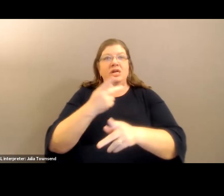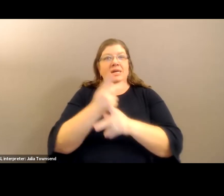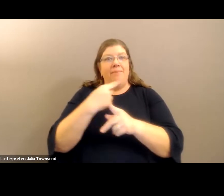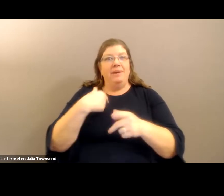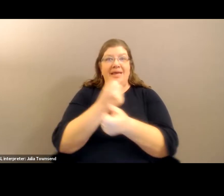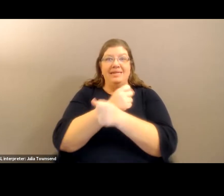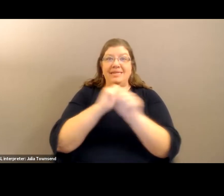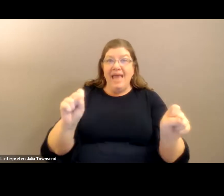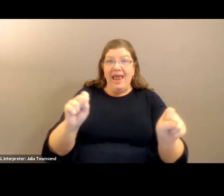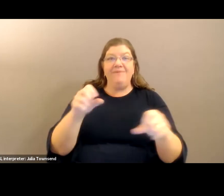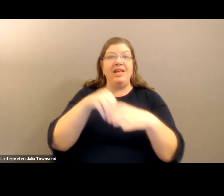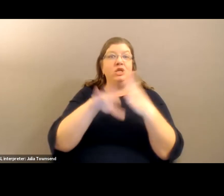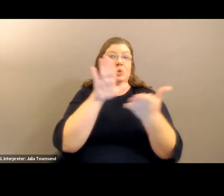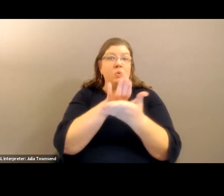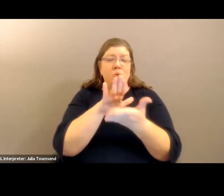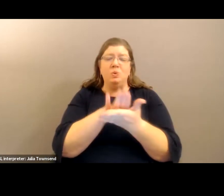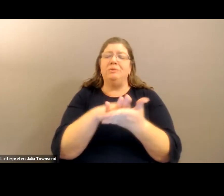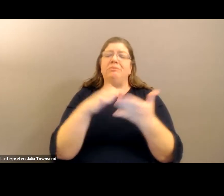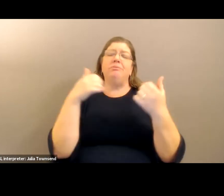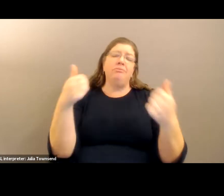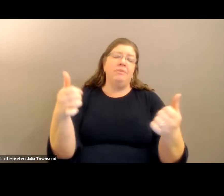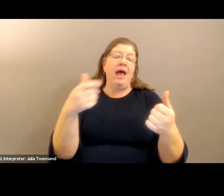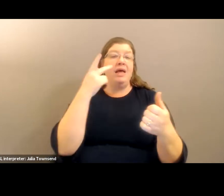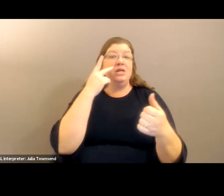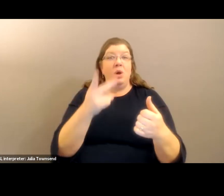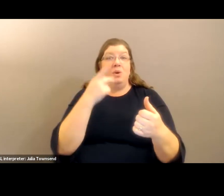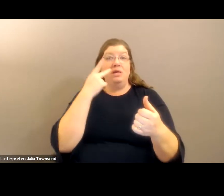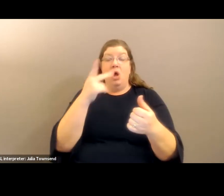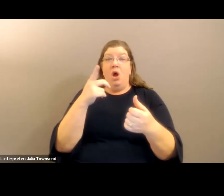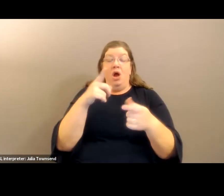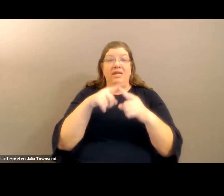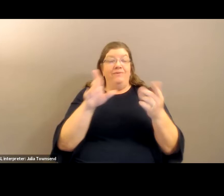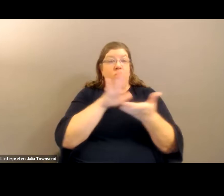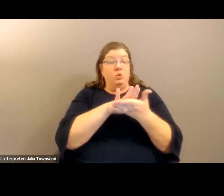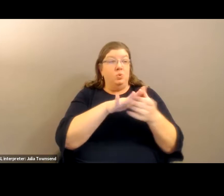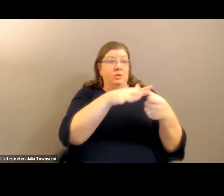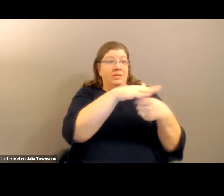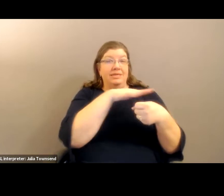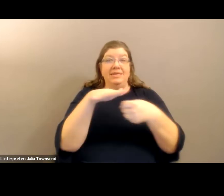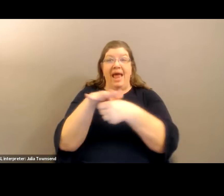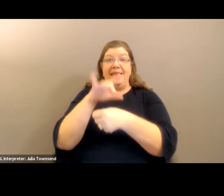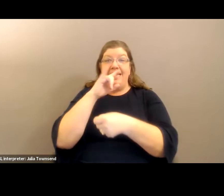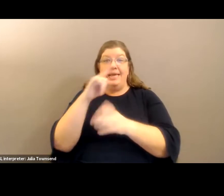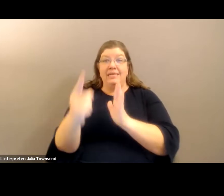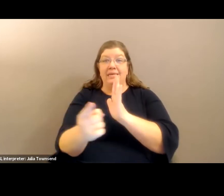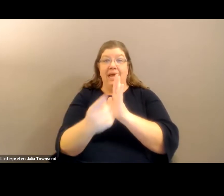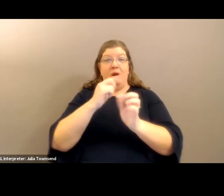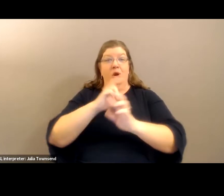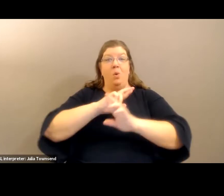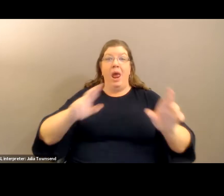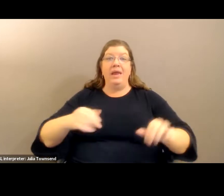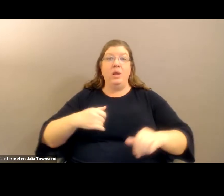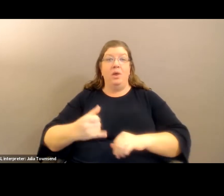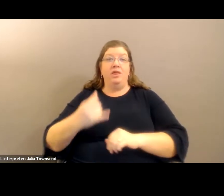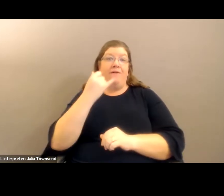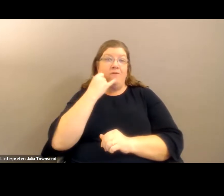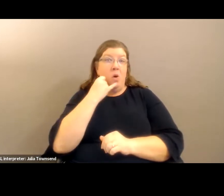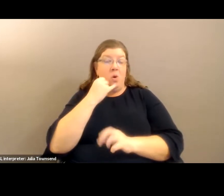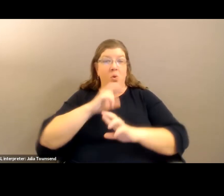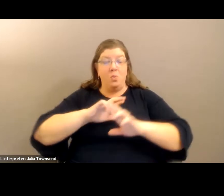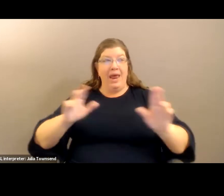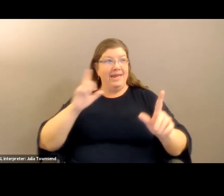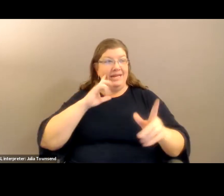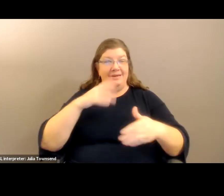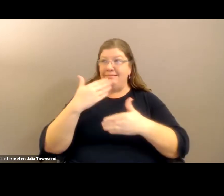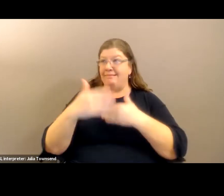safe in schools. And I seen, as we were sitting on a couple sites, the kids, when they come in, they are ready with their phones. I'm ready to go, crisis,